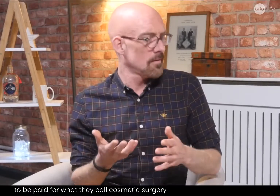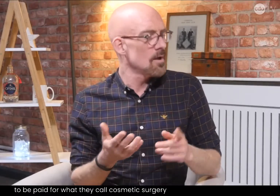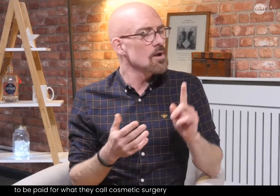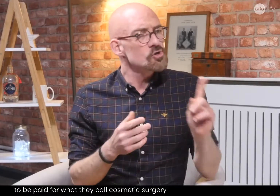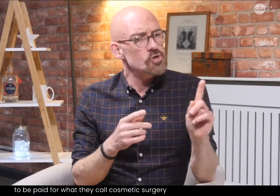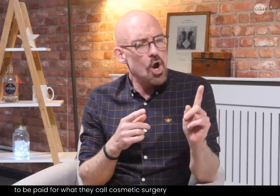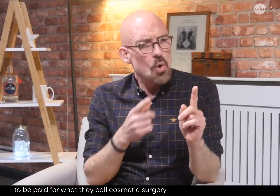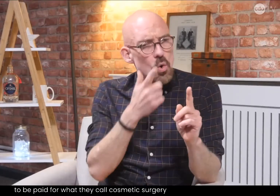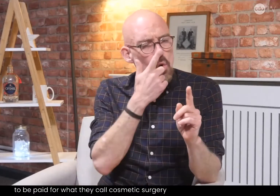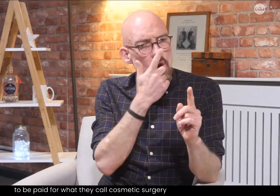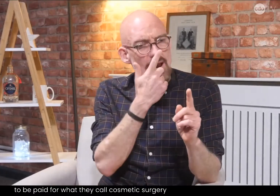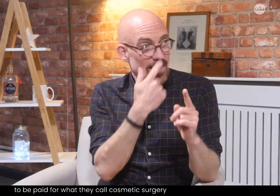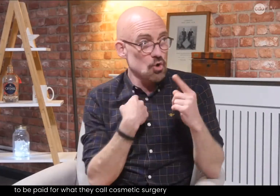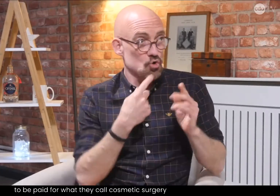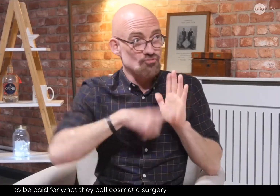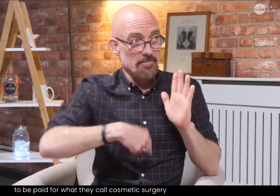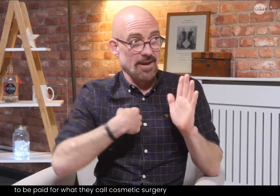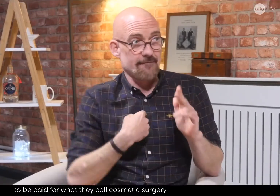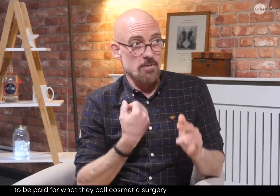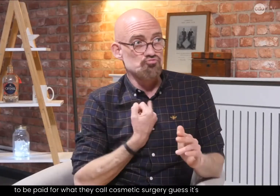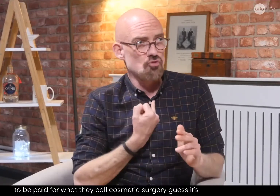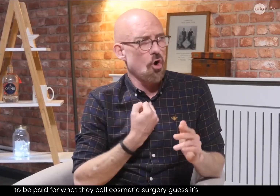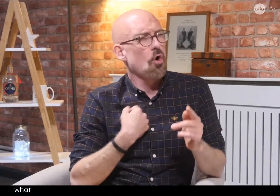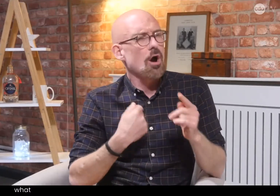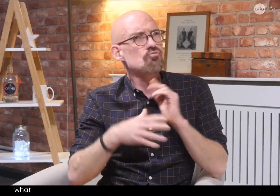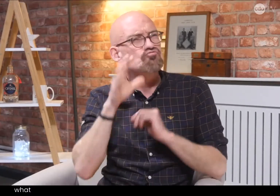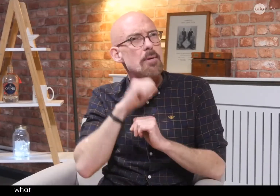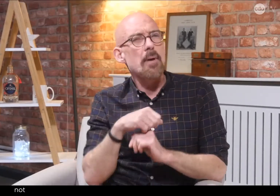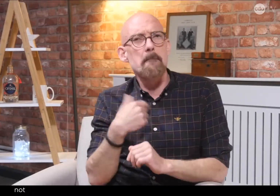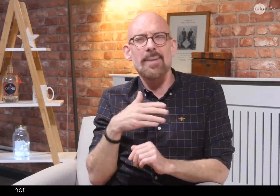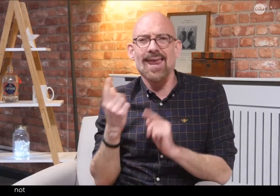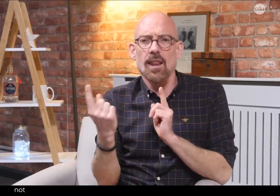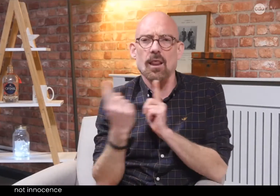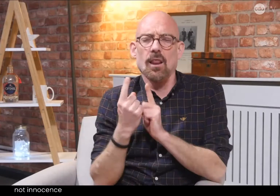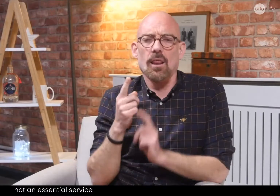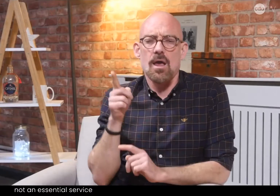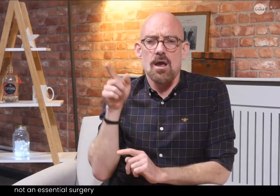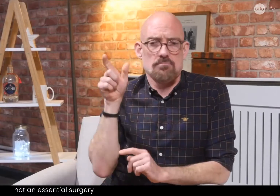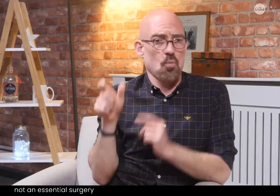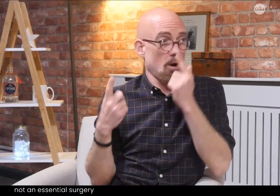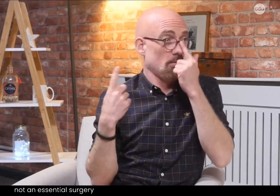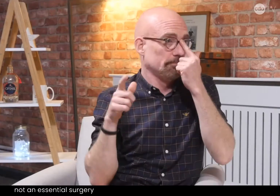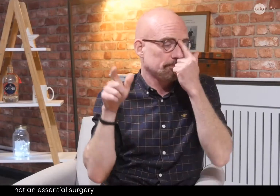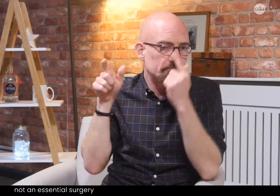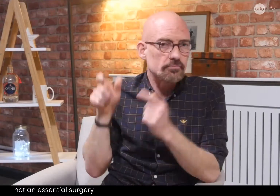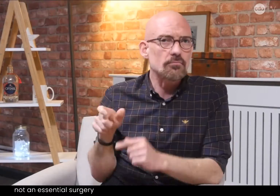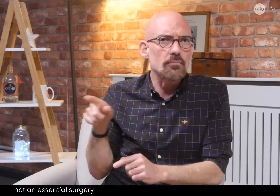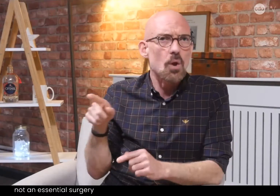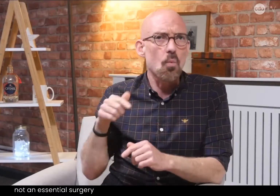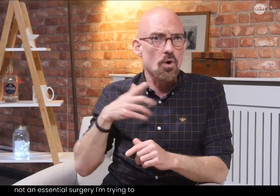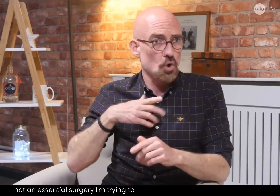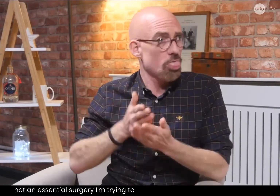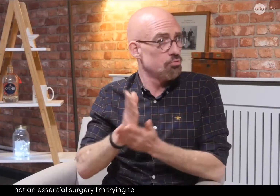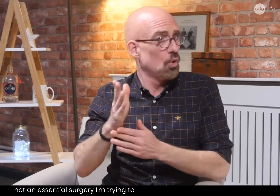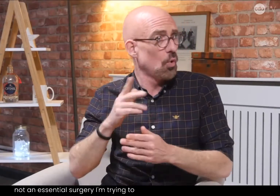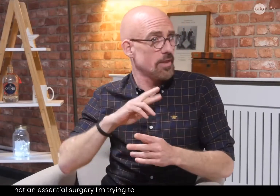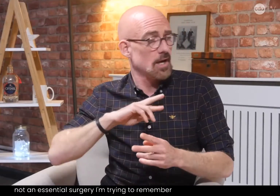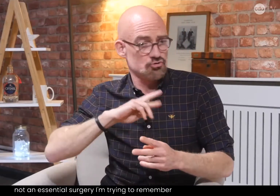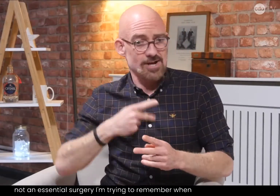Yeah, I guess it's what, not an essential surgery. I'm trying to remember when I've met somebody else who was